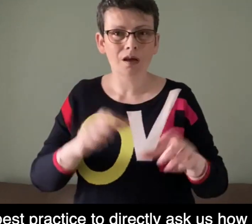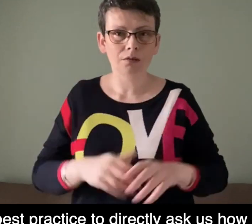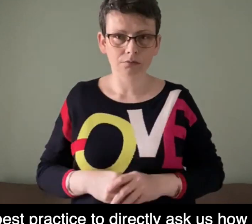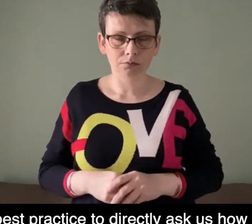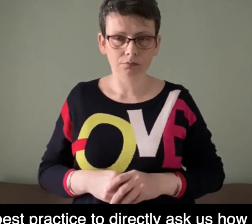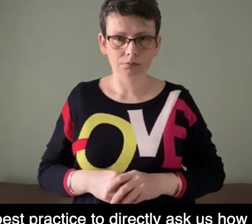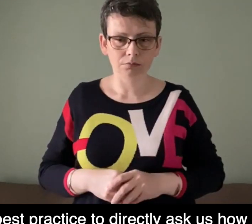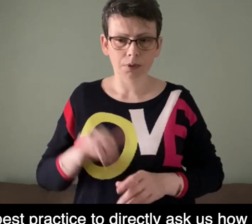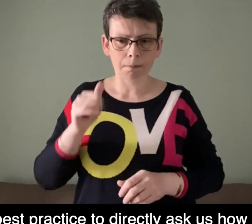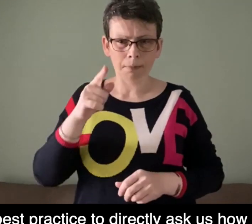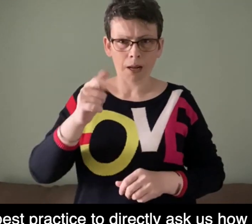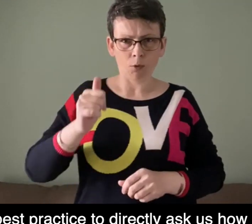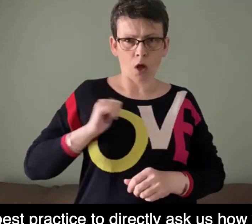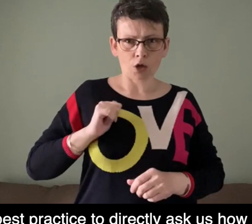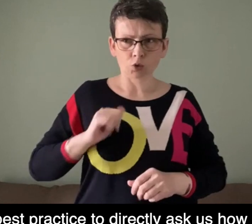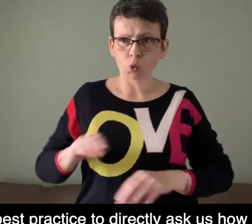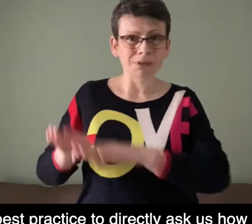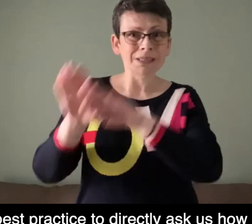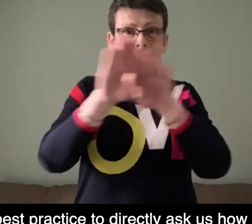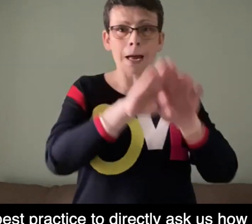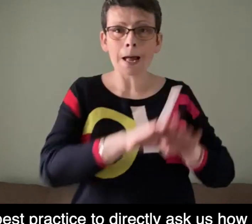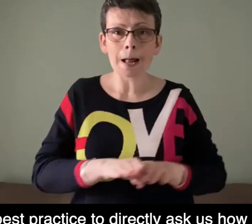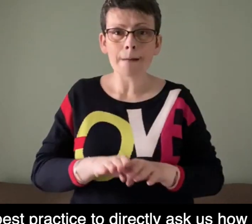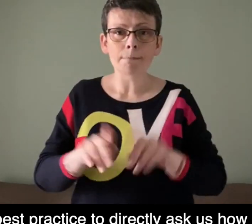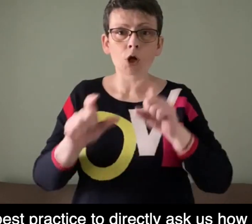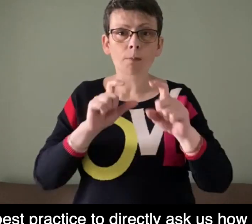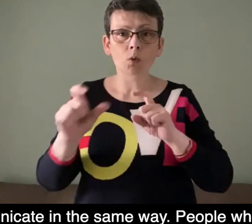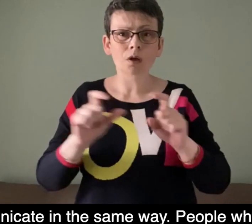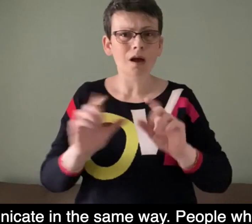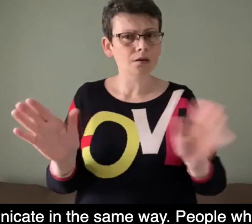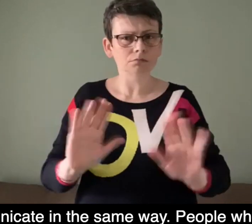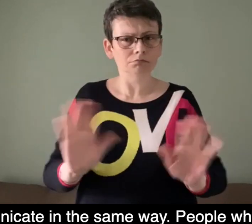all deaf people communicate in the same way.